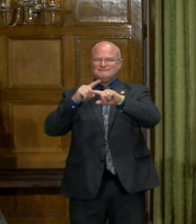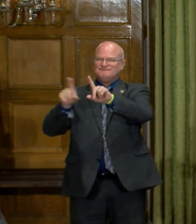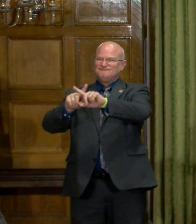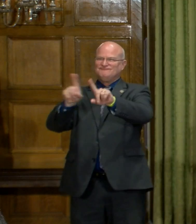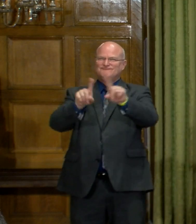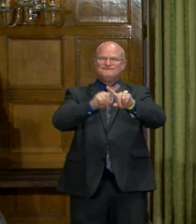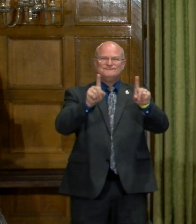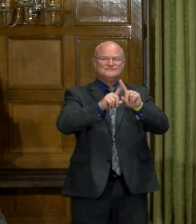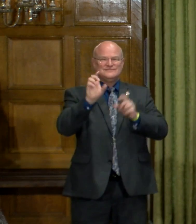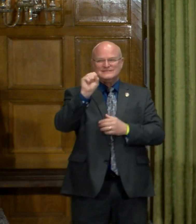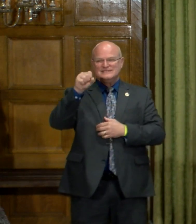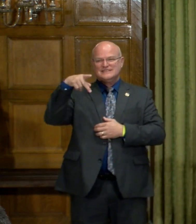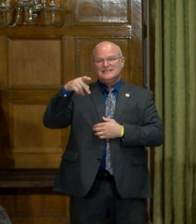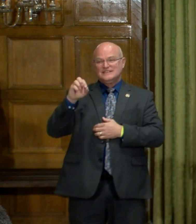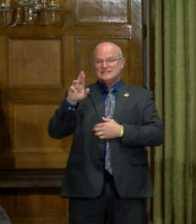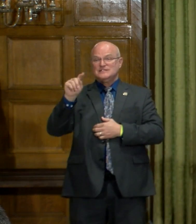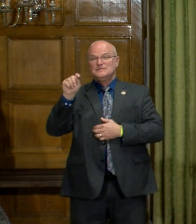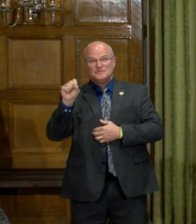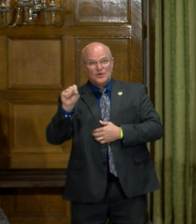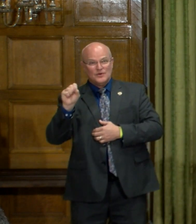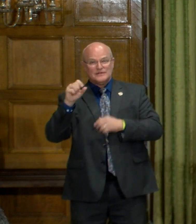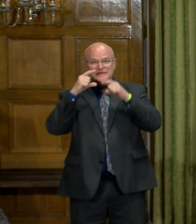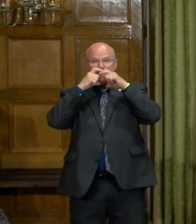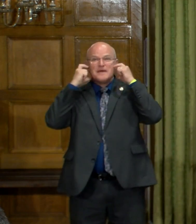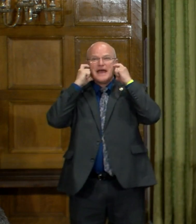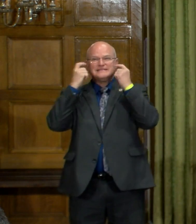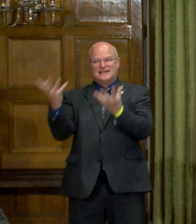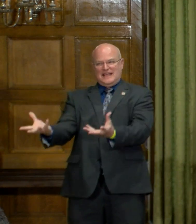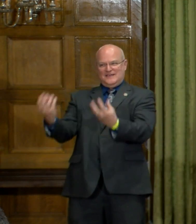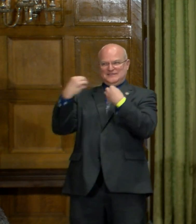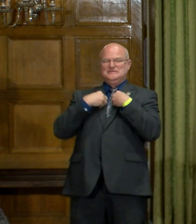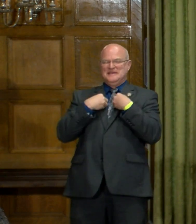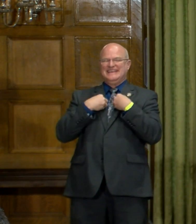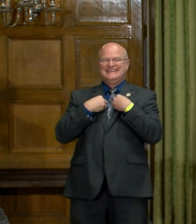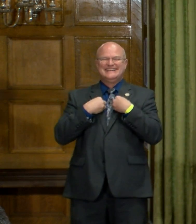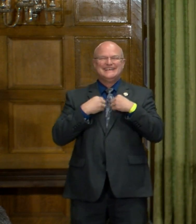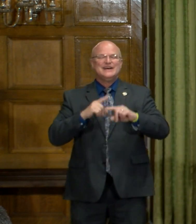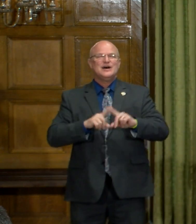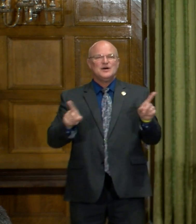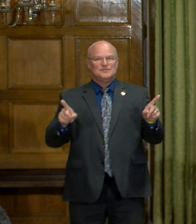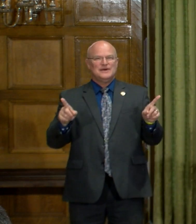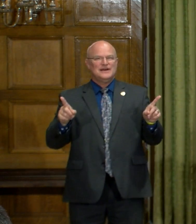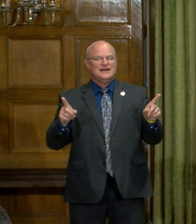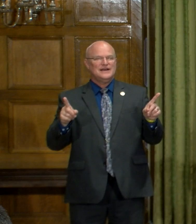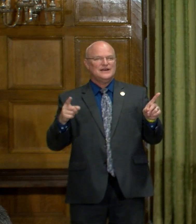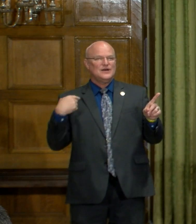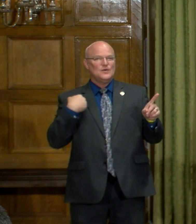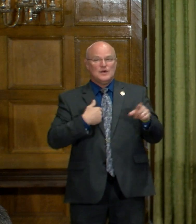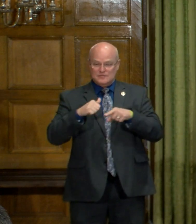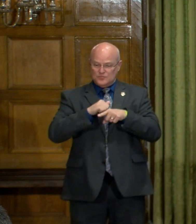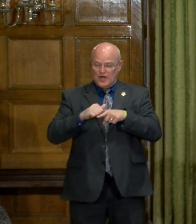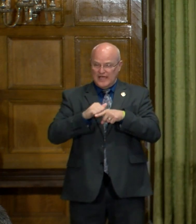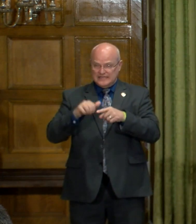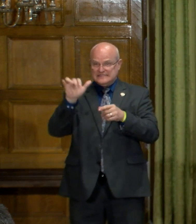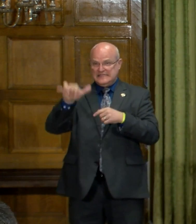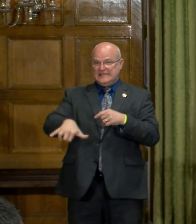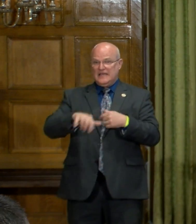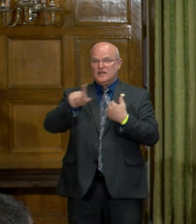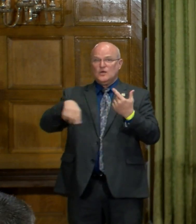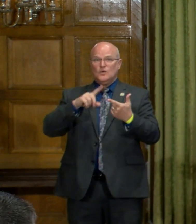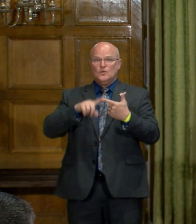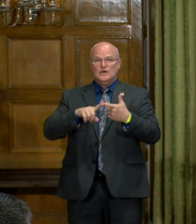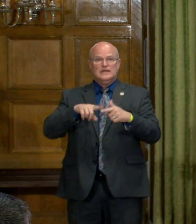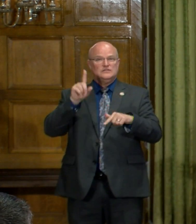multiple other sports masks as they are provided to me. But we're practicing that when